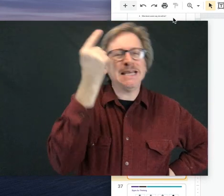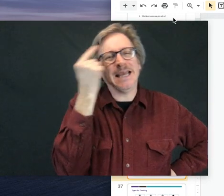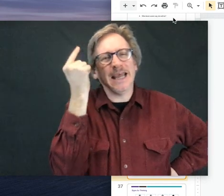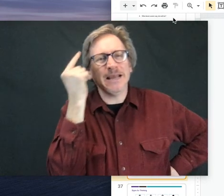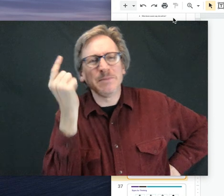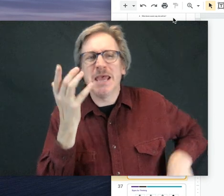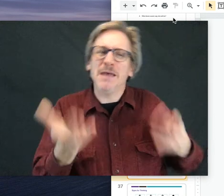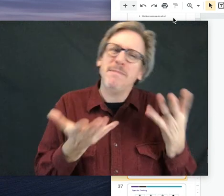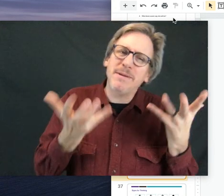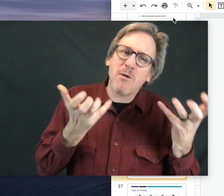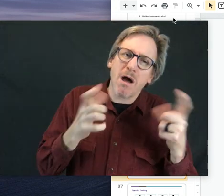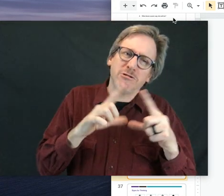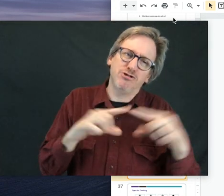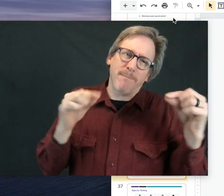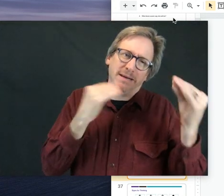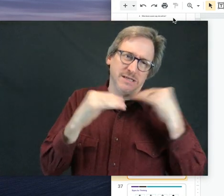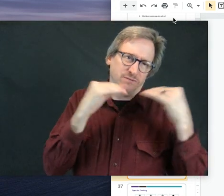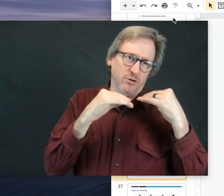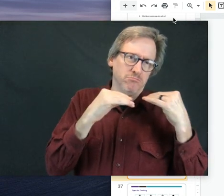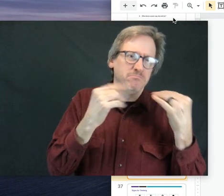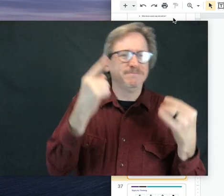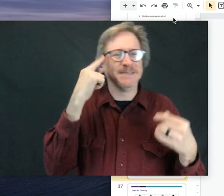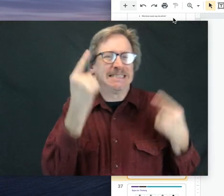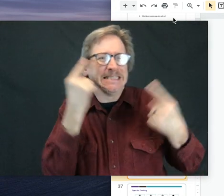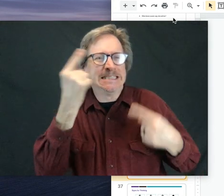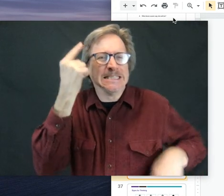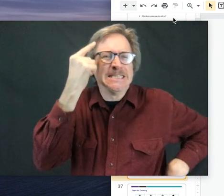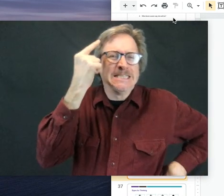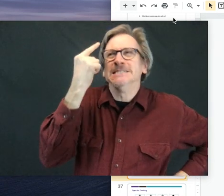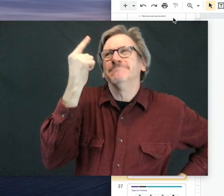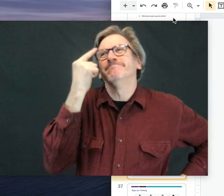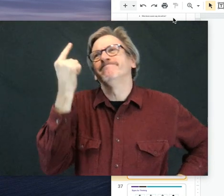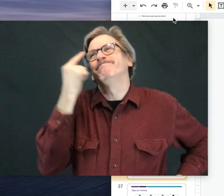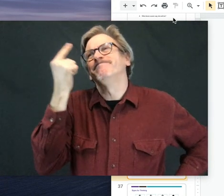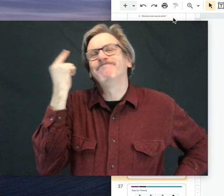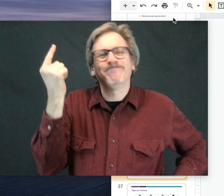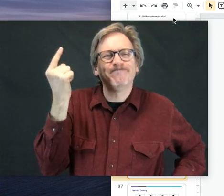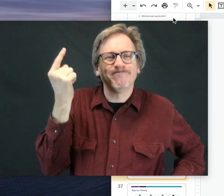was thinking maybe I want Japanese food.